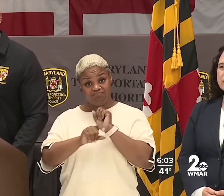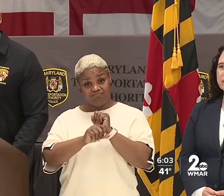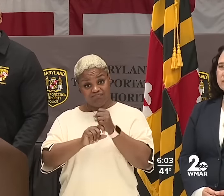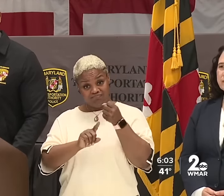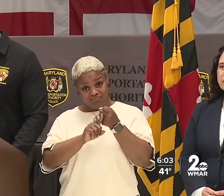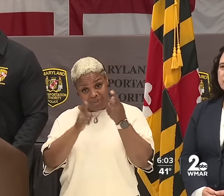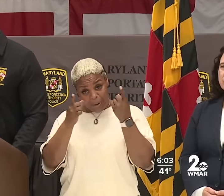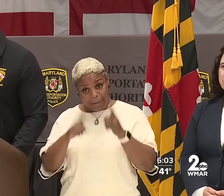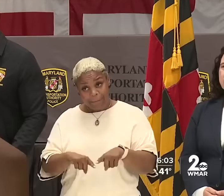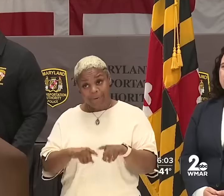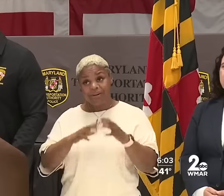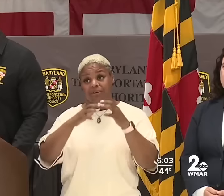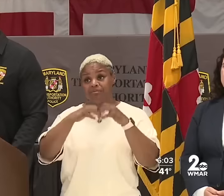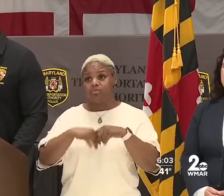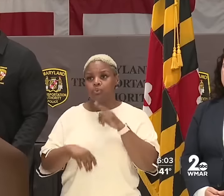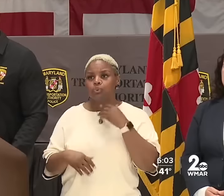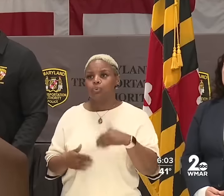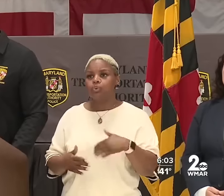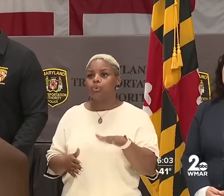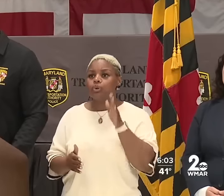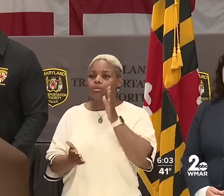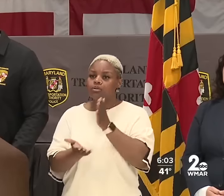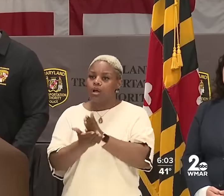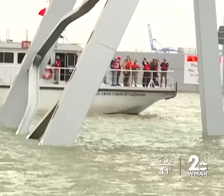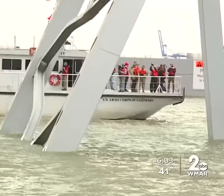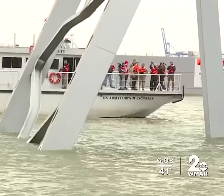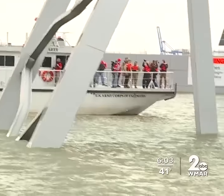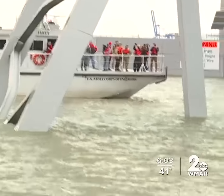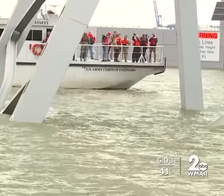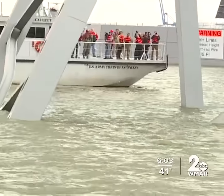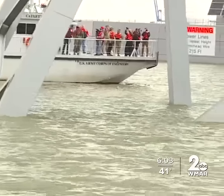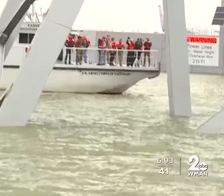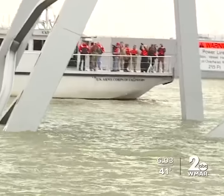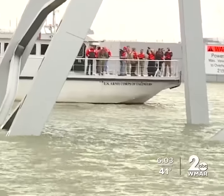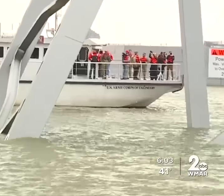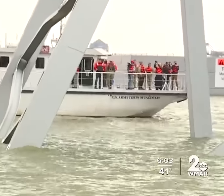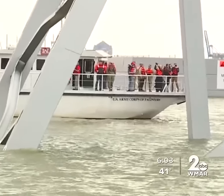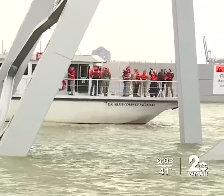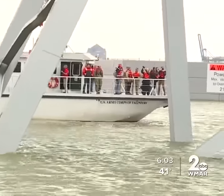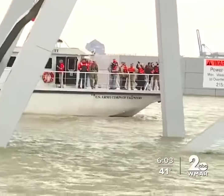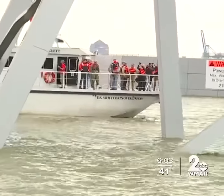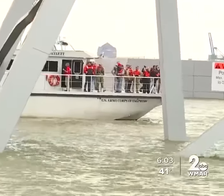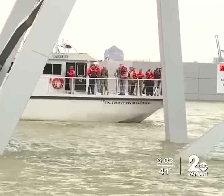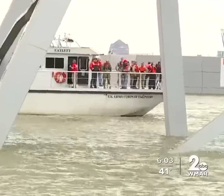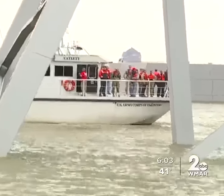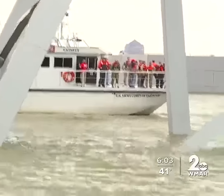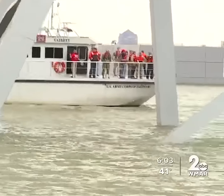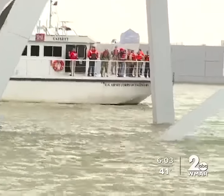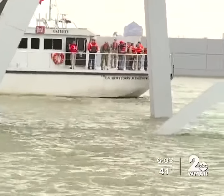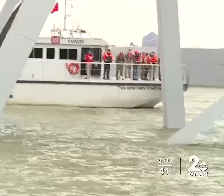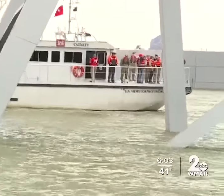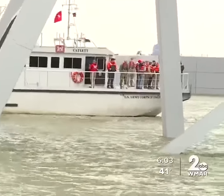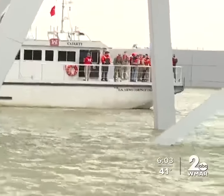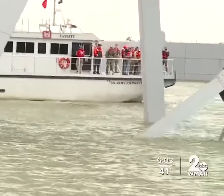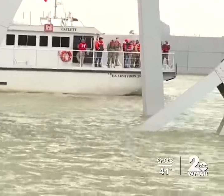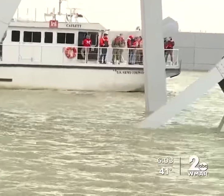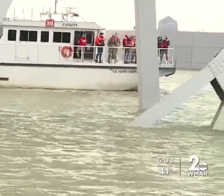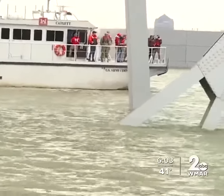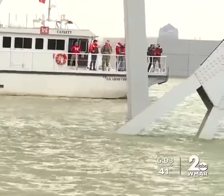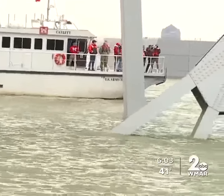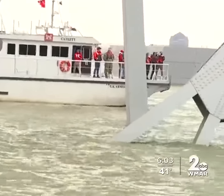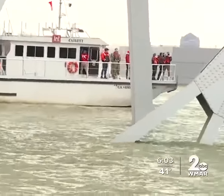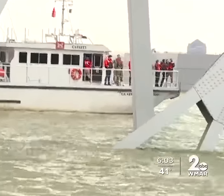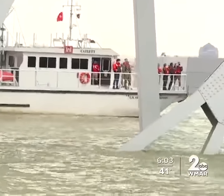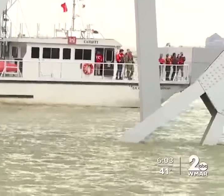we would stop at nothing to support these families. While all of this work continues, Governor Moore says some commercial activity is